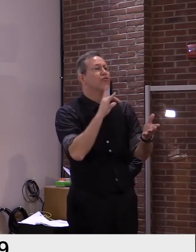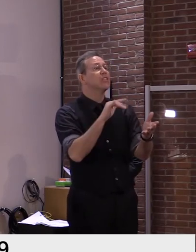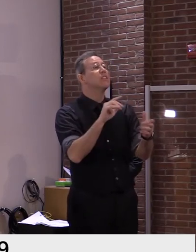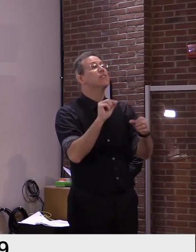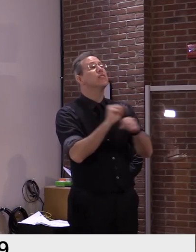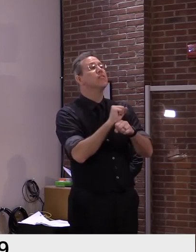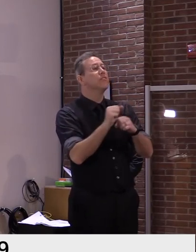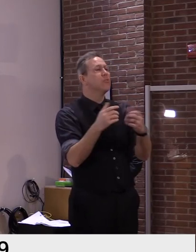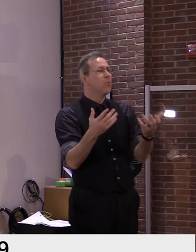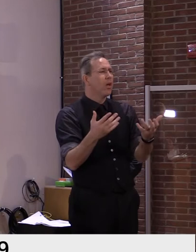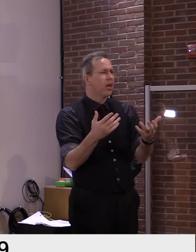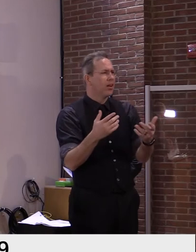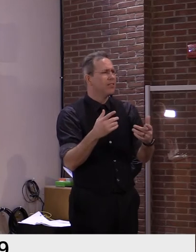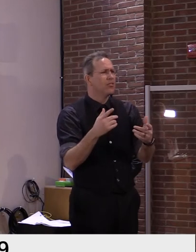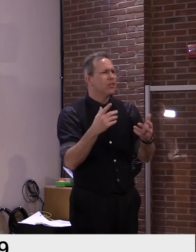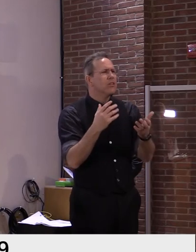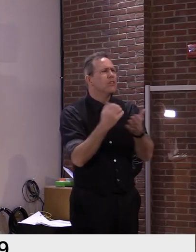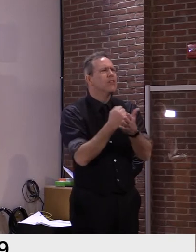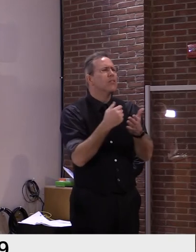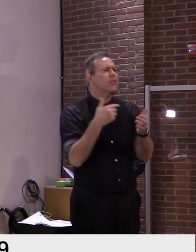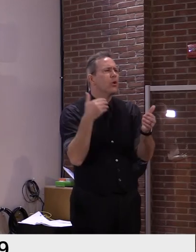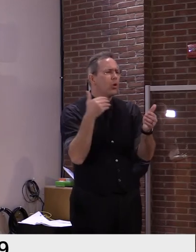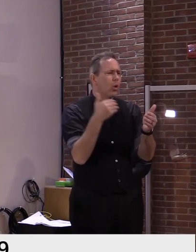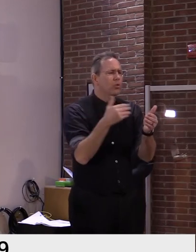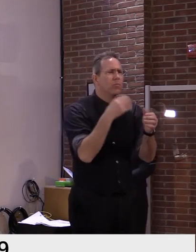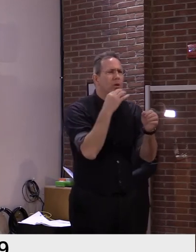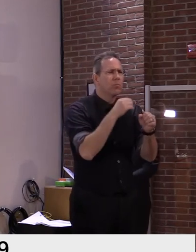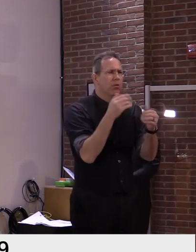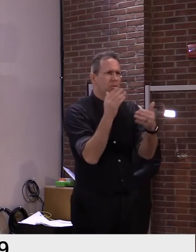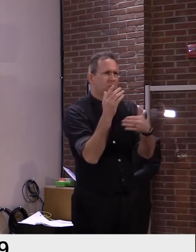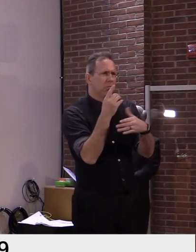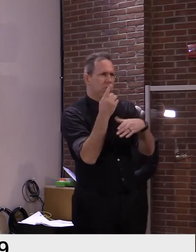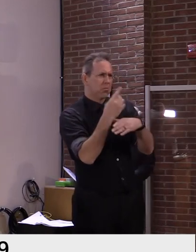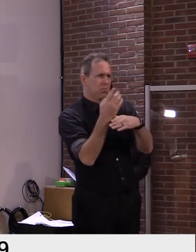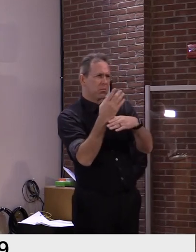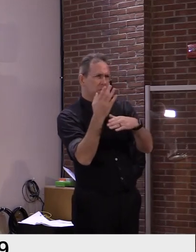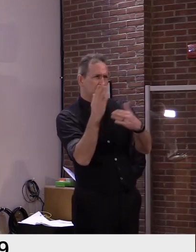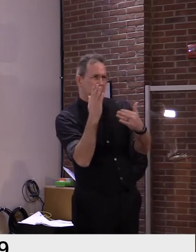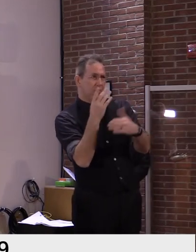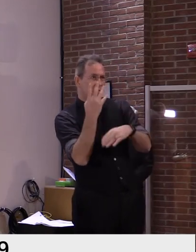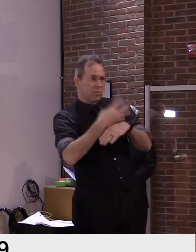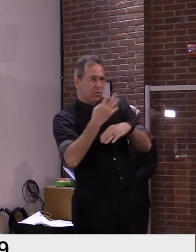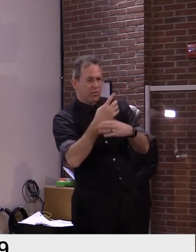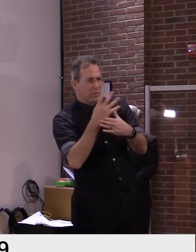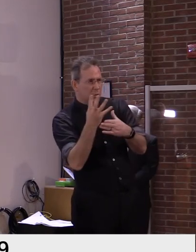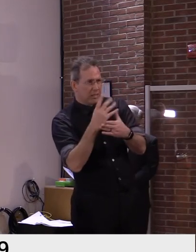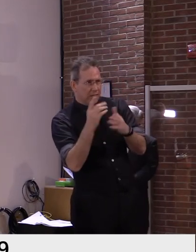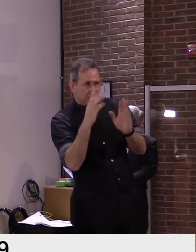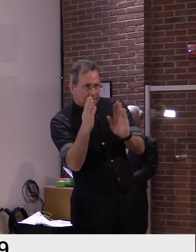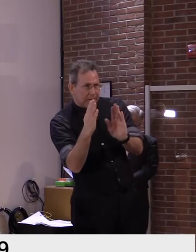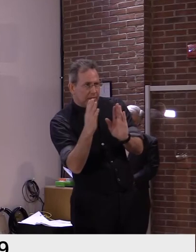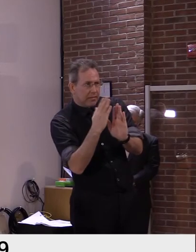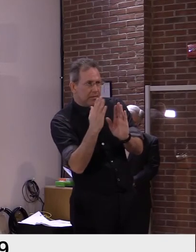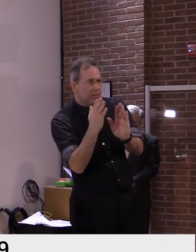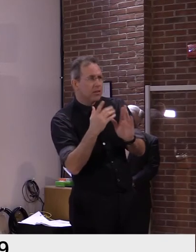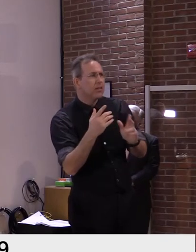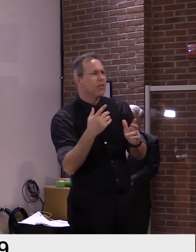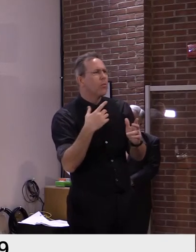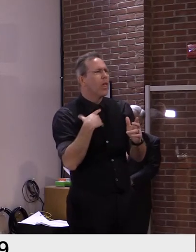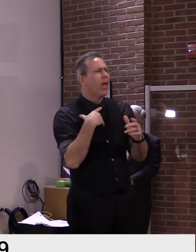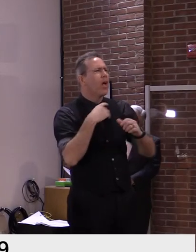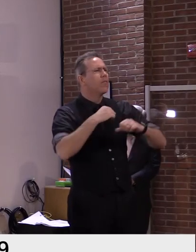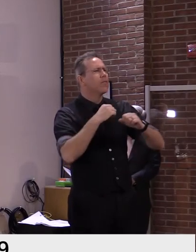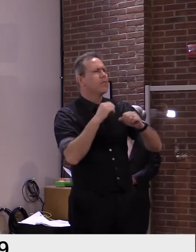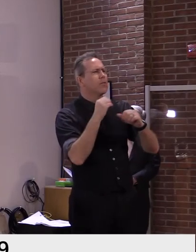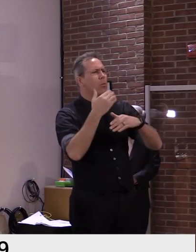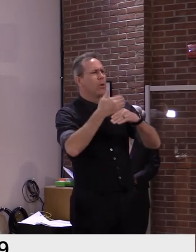come close. We've decided within the health department that there's really a window of about 2 weeks on either side that would actually